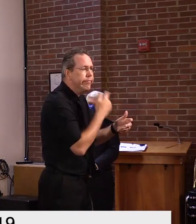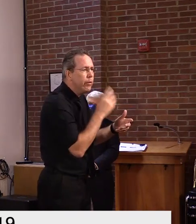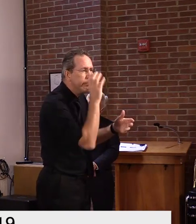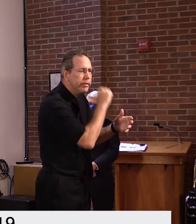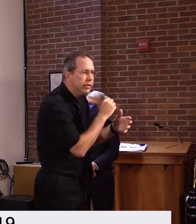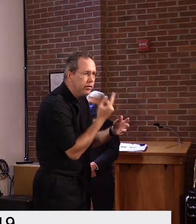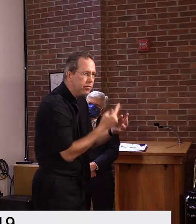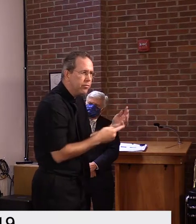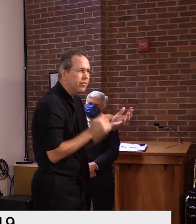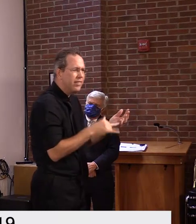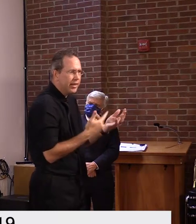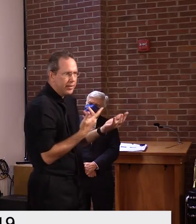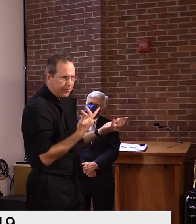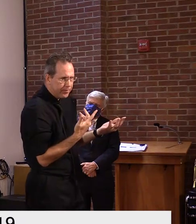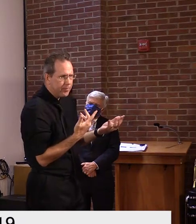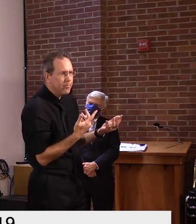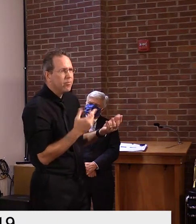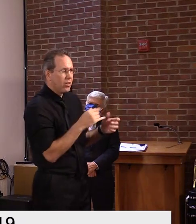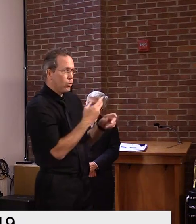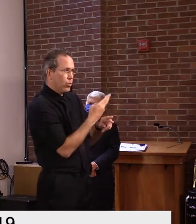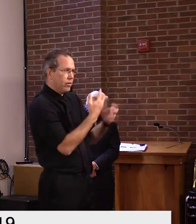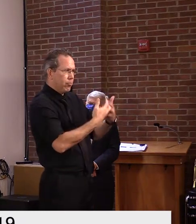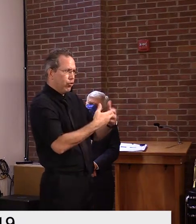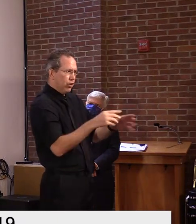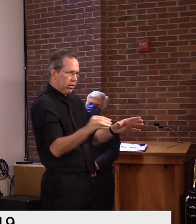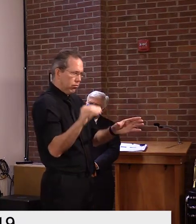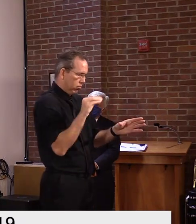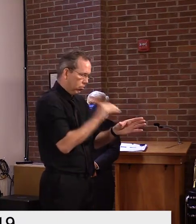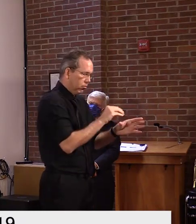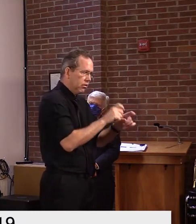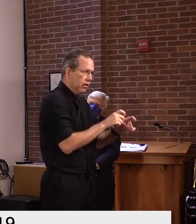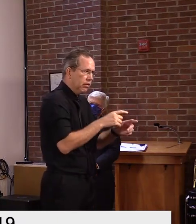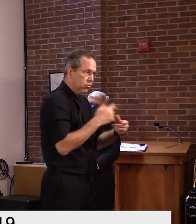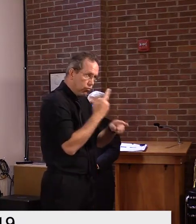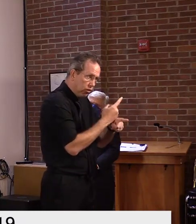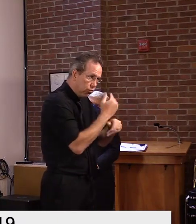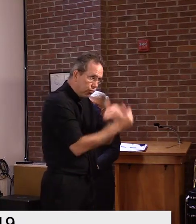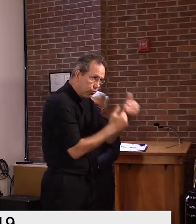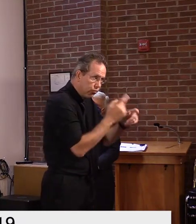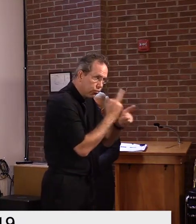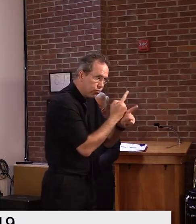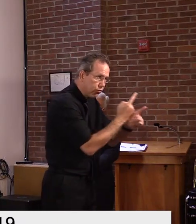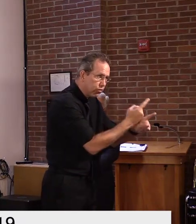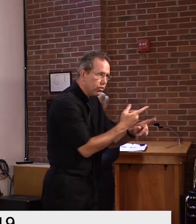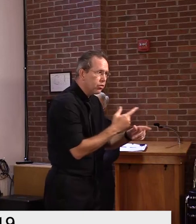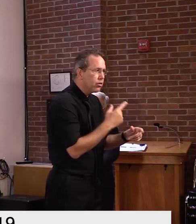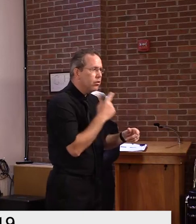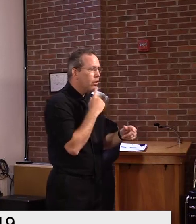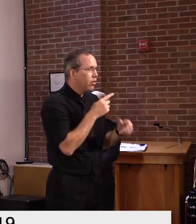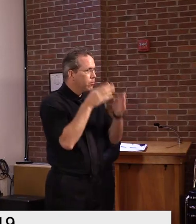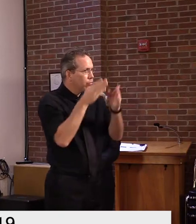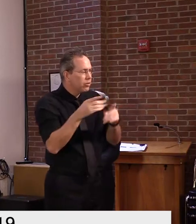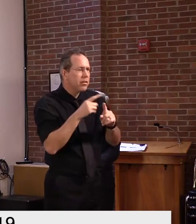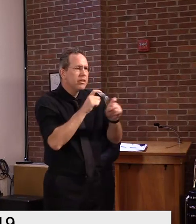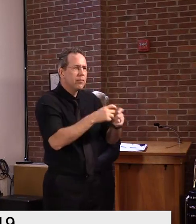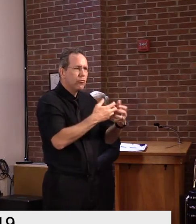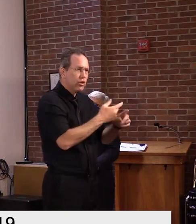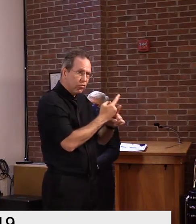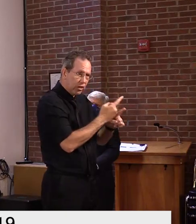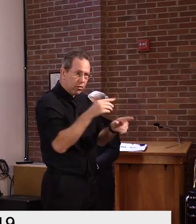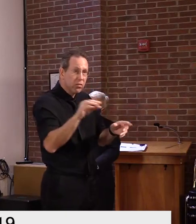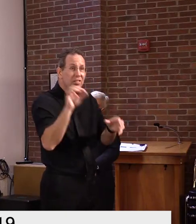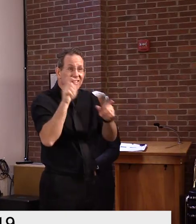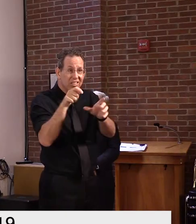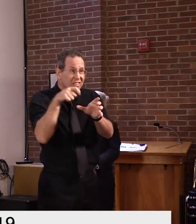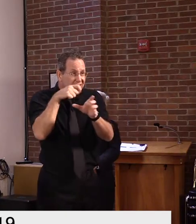giving one the result that one can rely on? So it was purely focused on the test. We as a health department